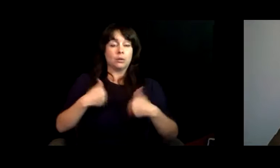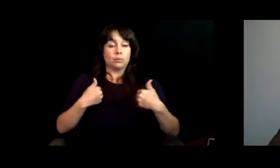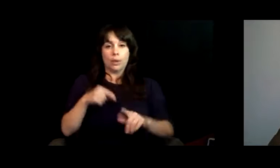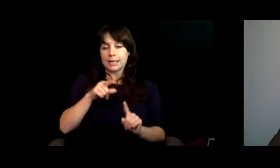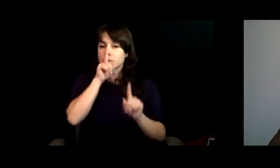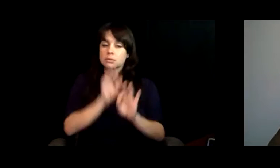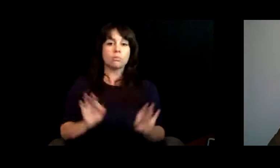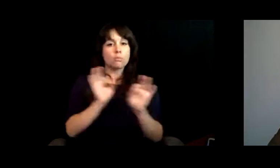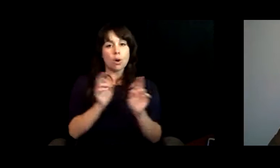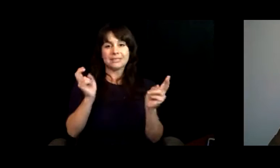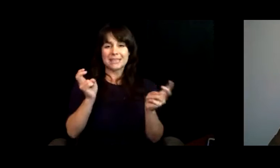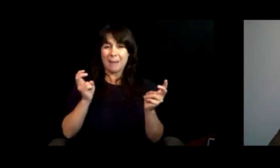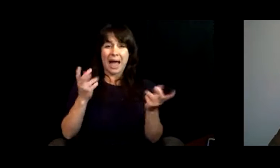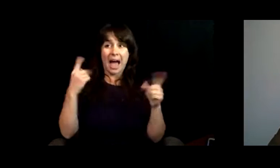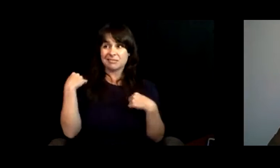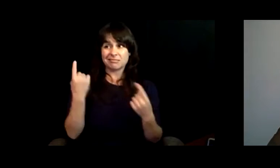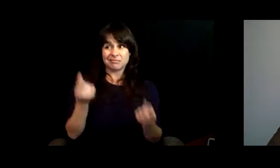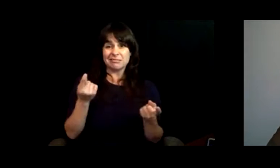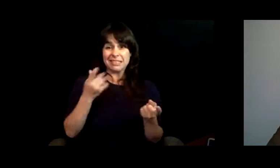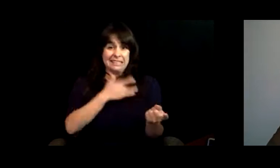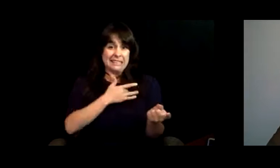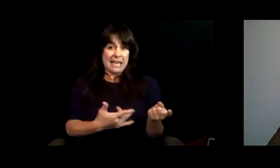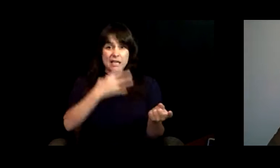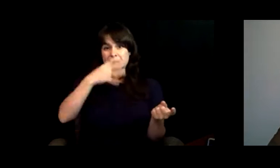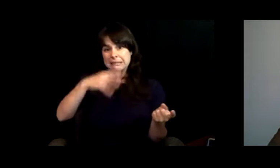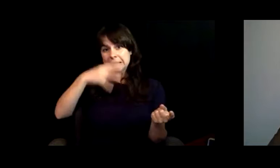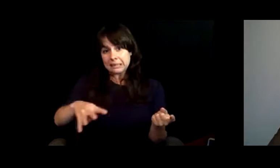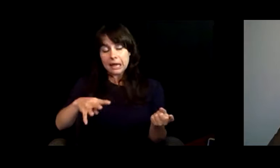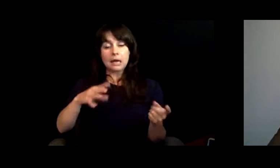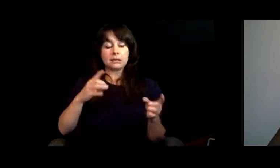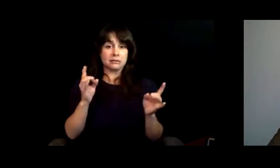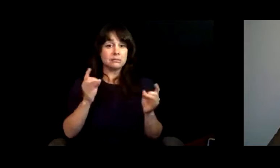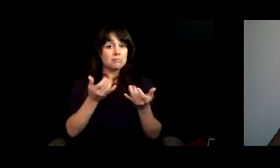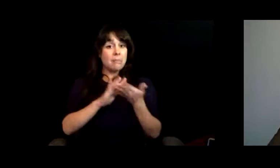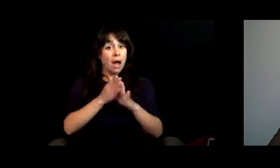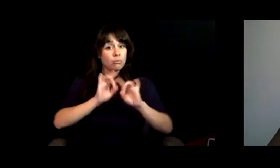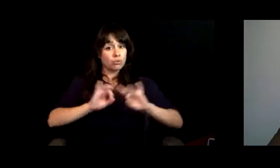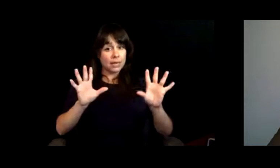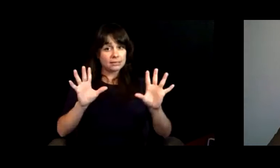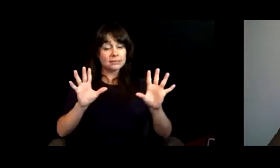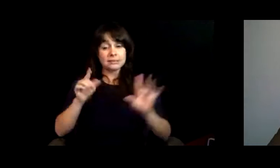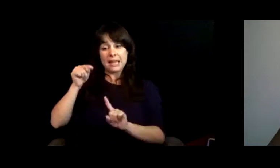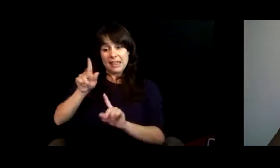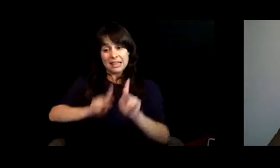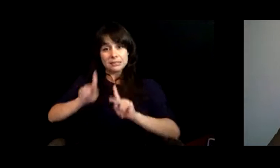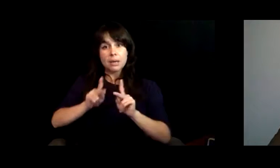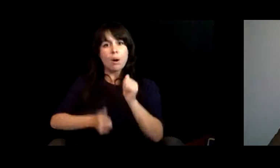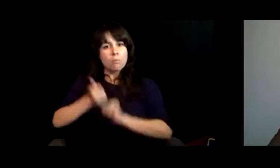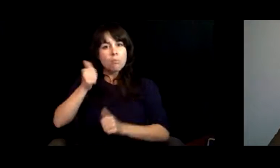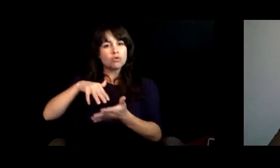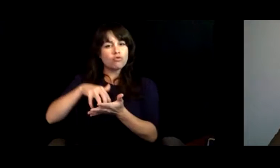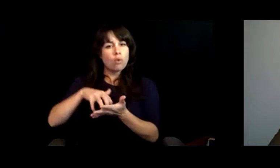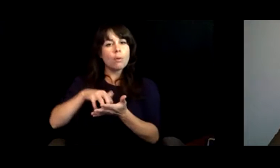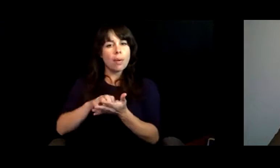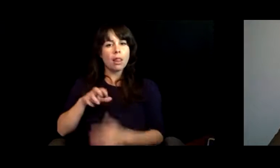been neglected and is in a crisis mode. These are the most vulnerable members of our community, people with